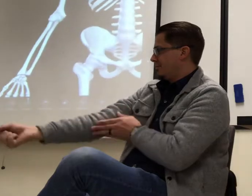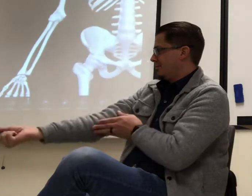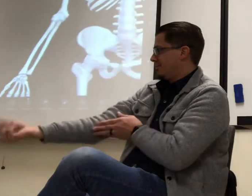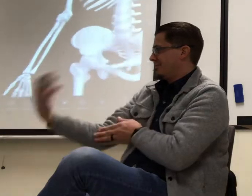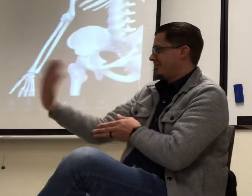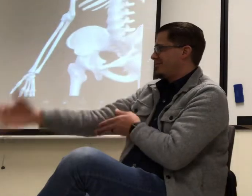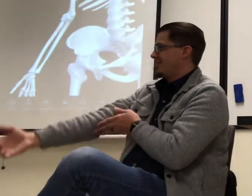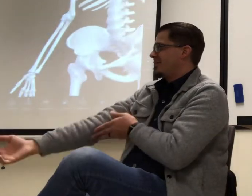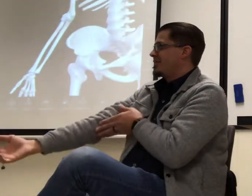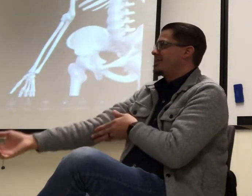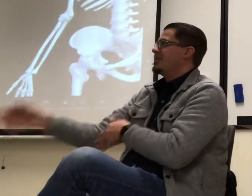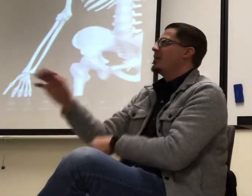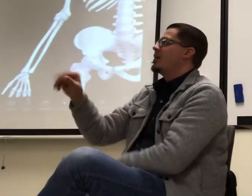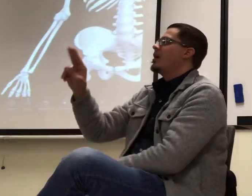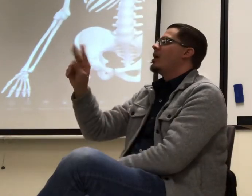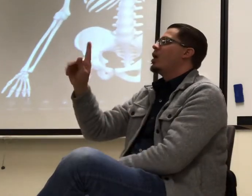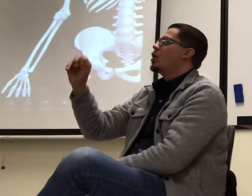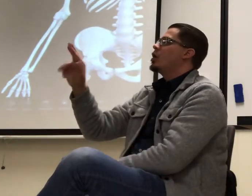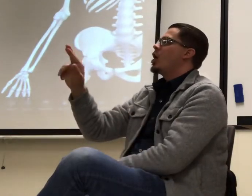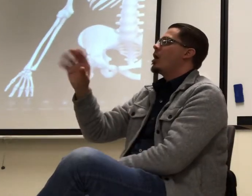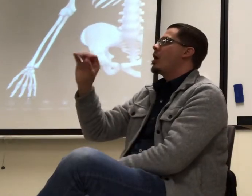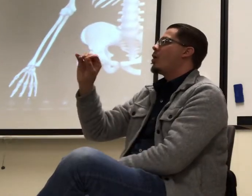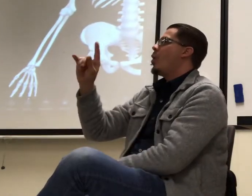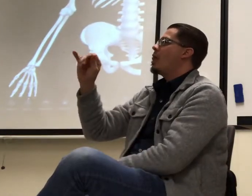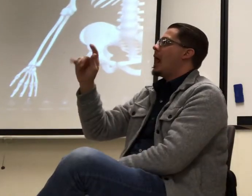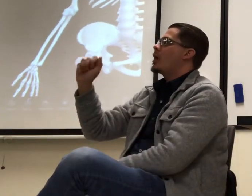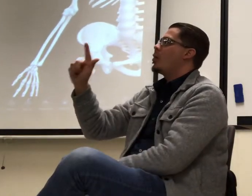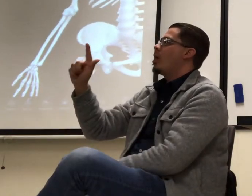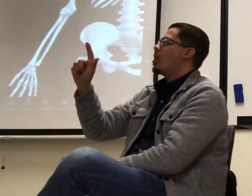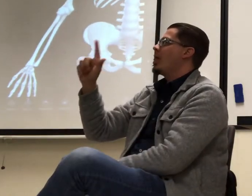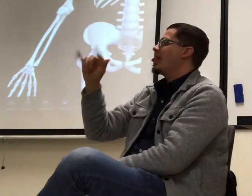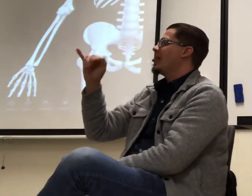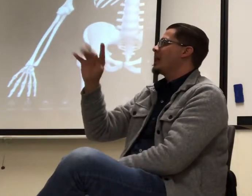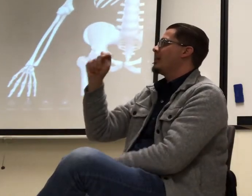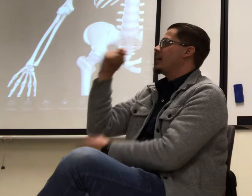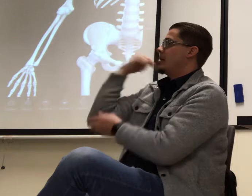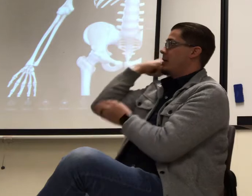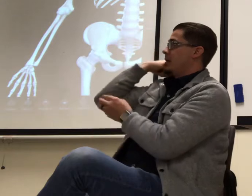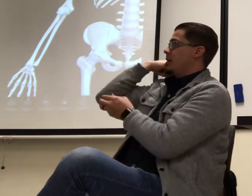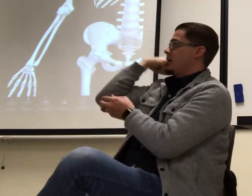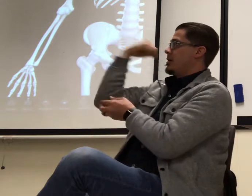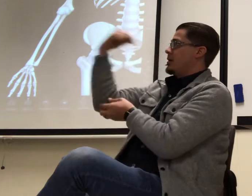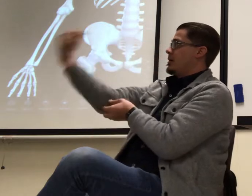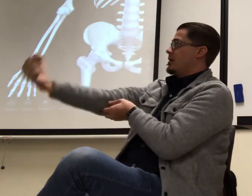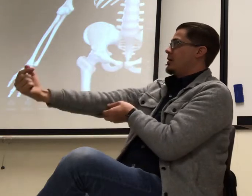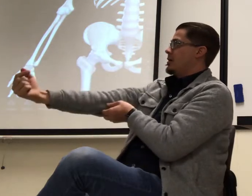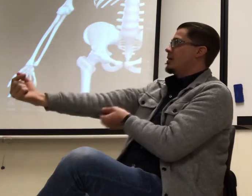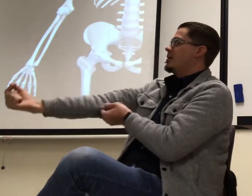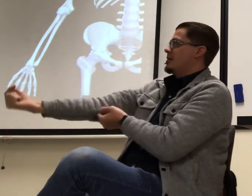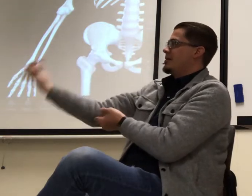Is the ulnar collateral ligament. I'm pulling out, see that little green spot there.